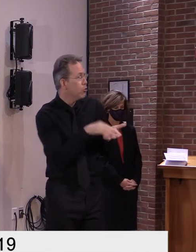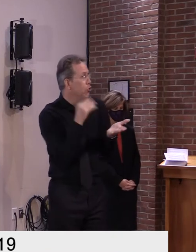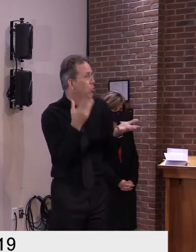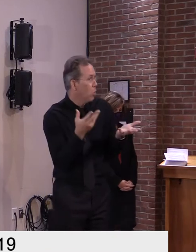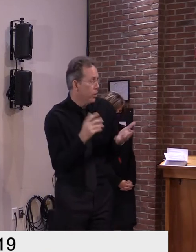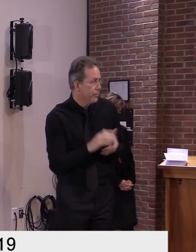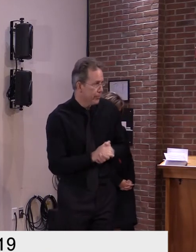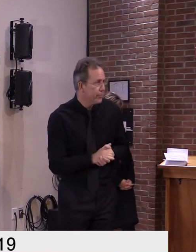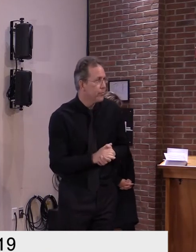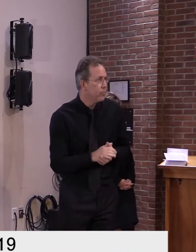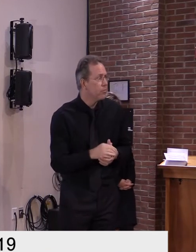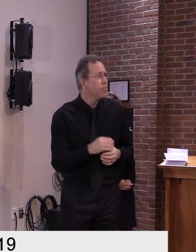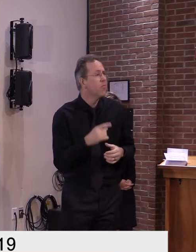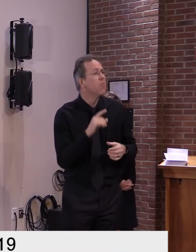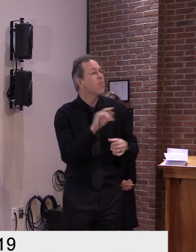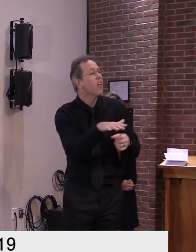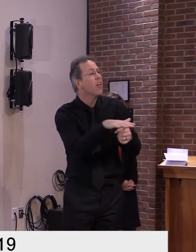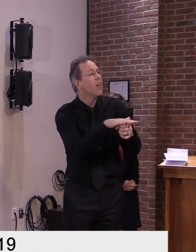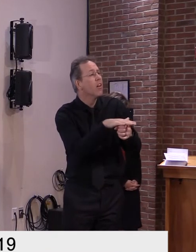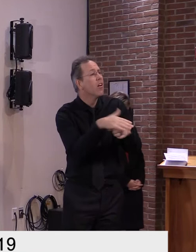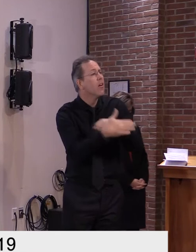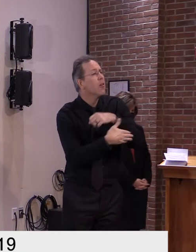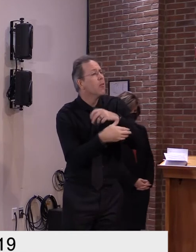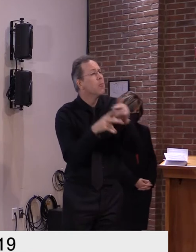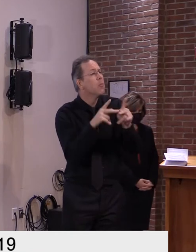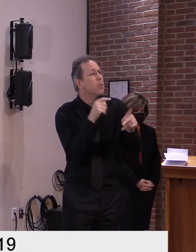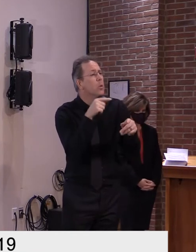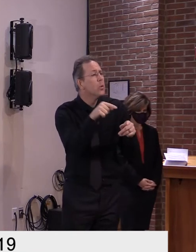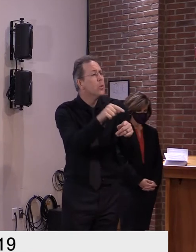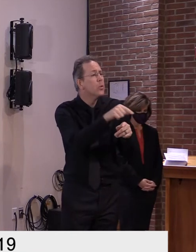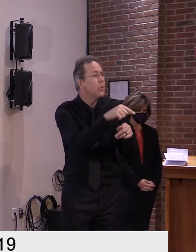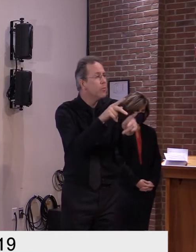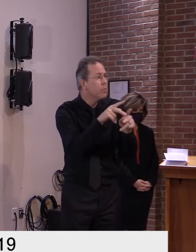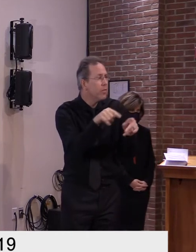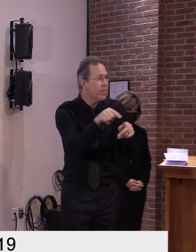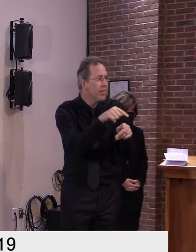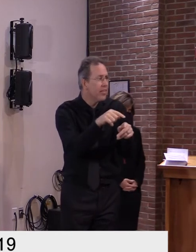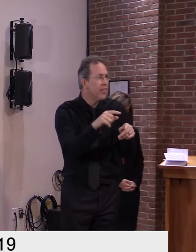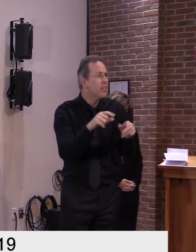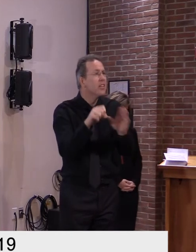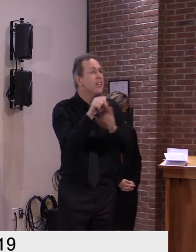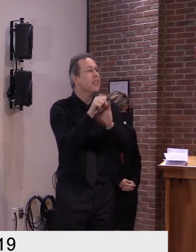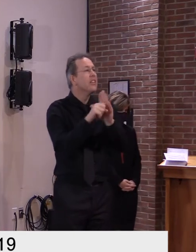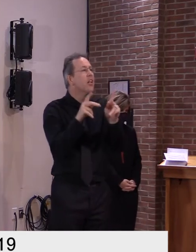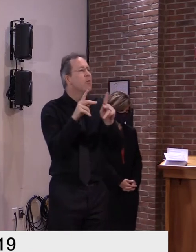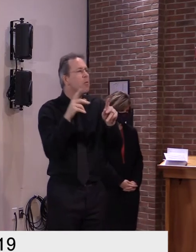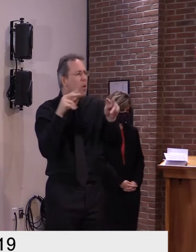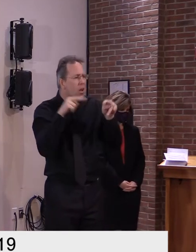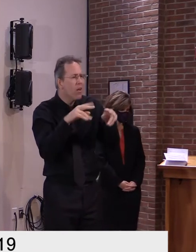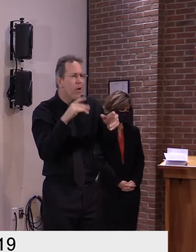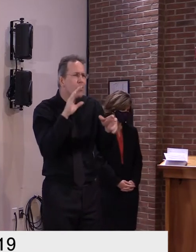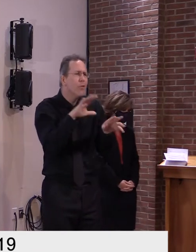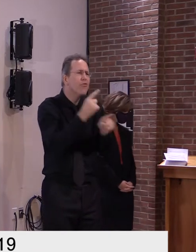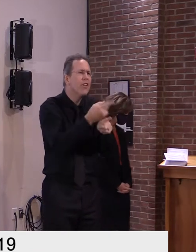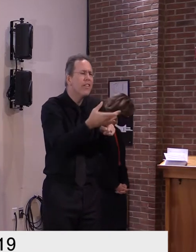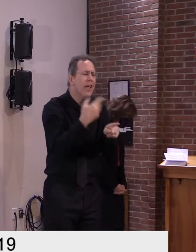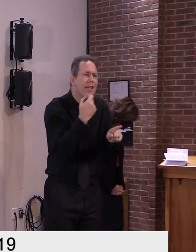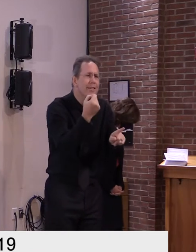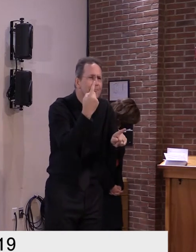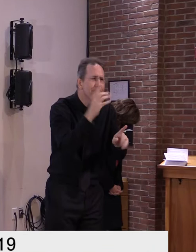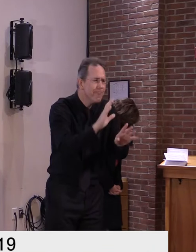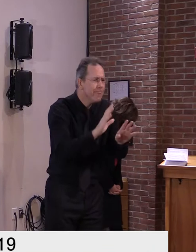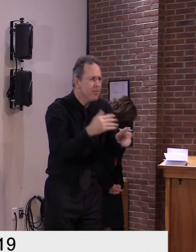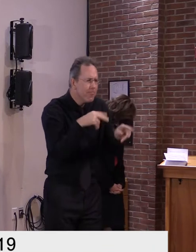and state elected officials as well really want to do the right thing up there. They really want to